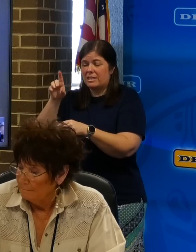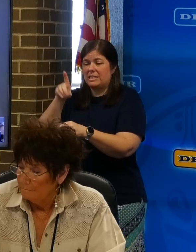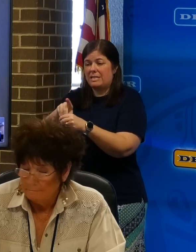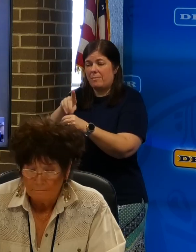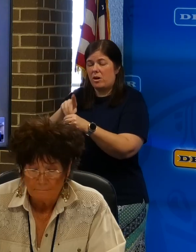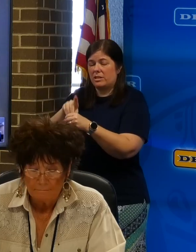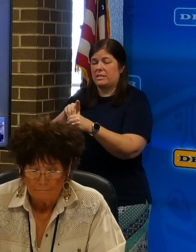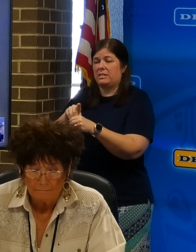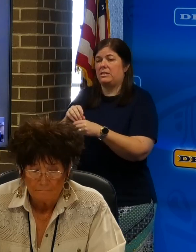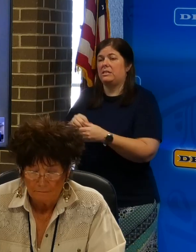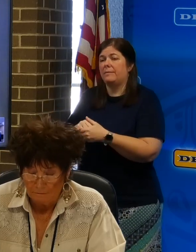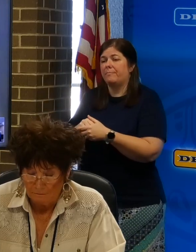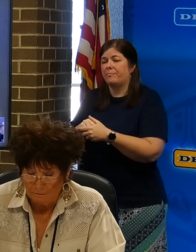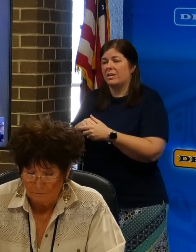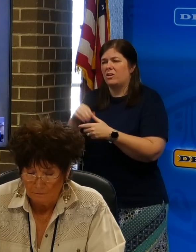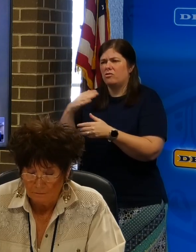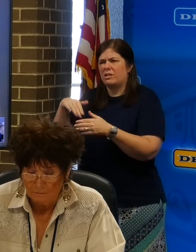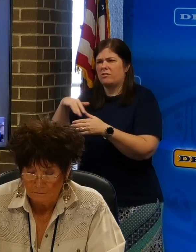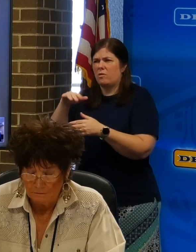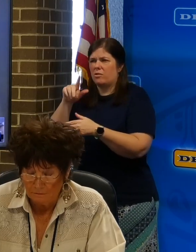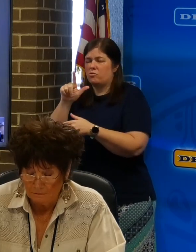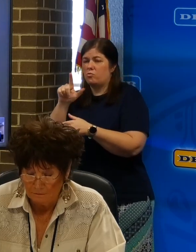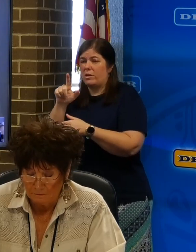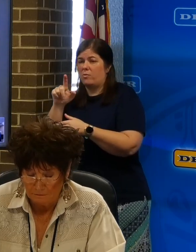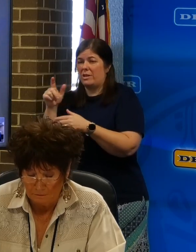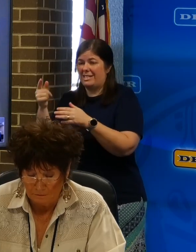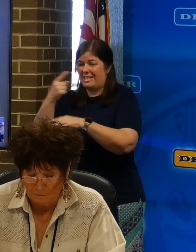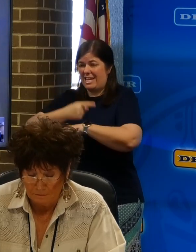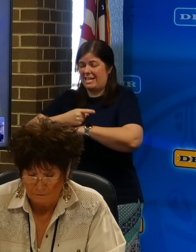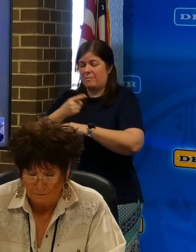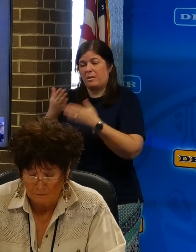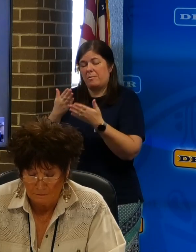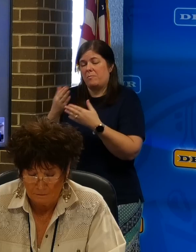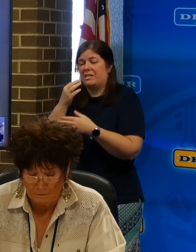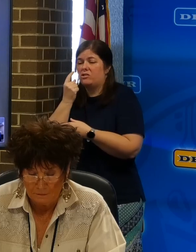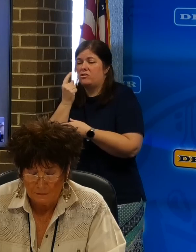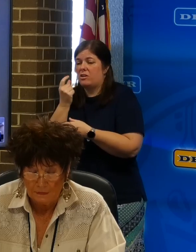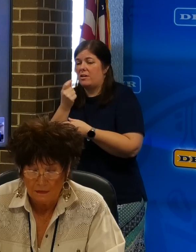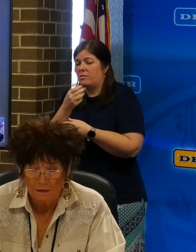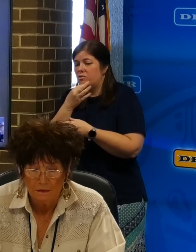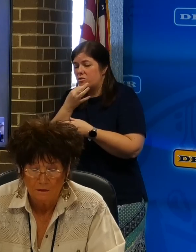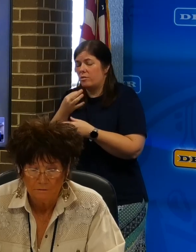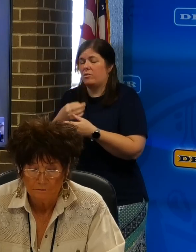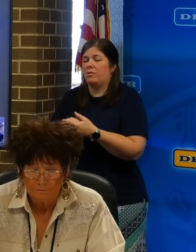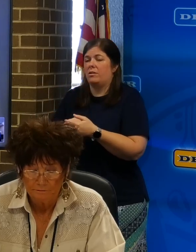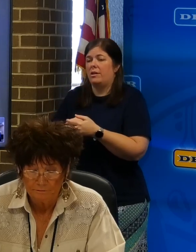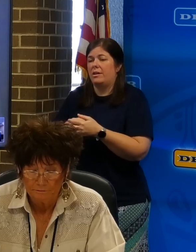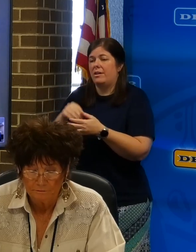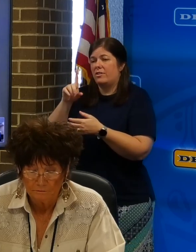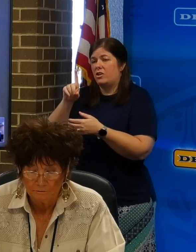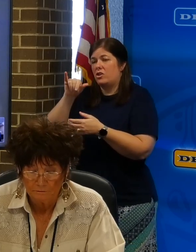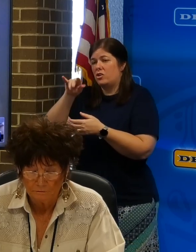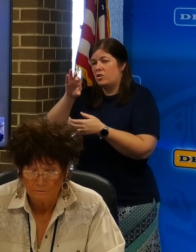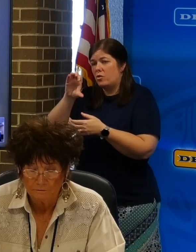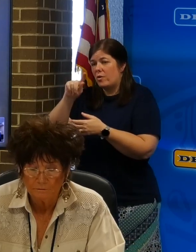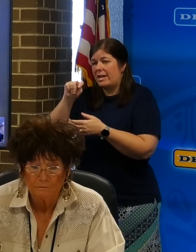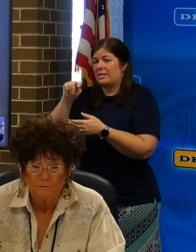Usually takes up to 21 days, but should generally be sooner. Direct deposit is the fastest method to receive the